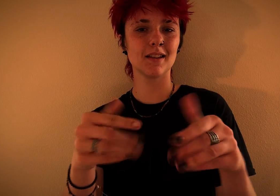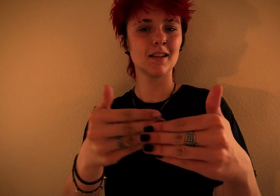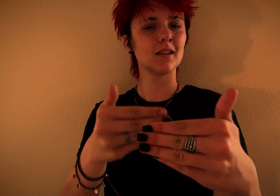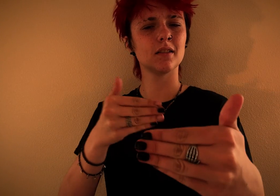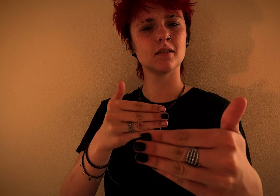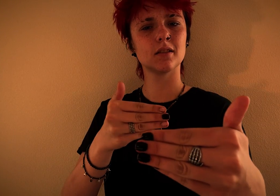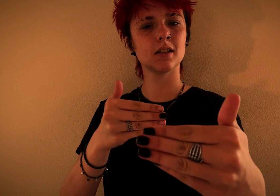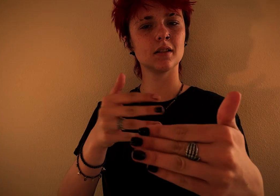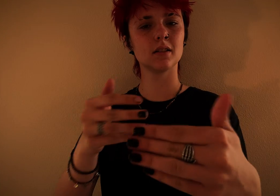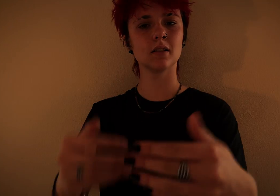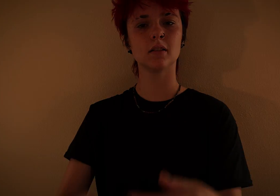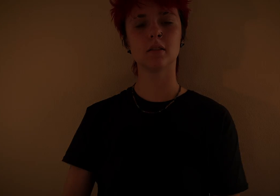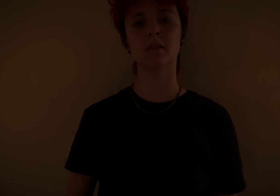inside a screen.